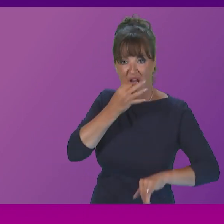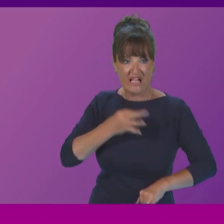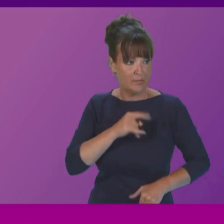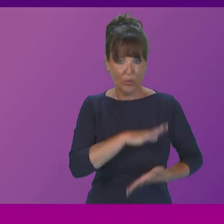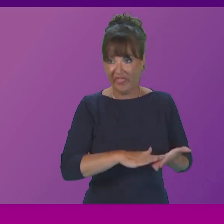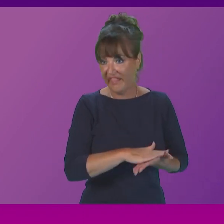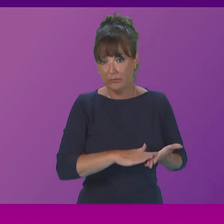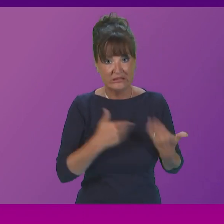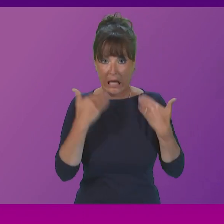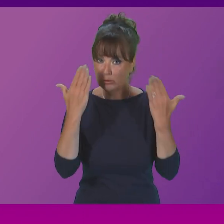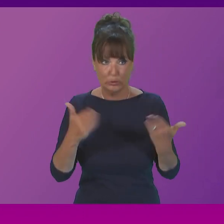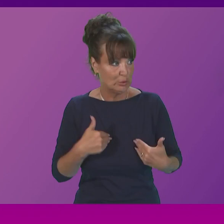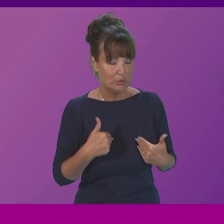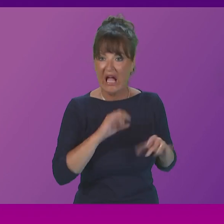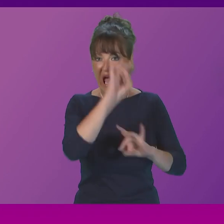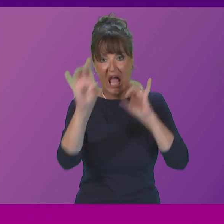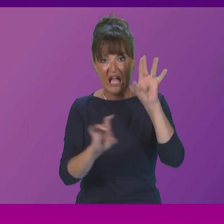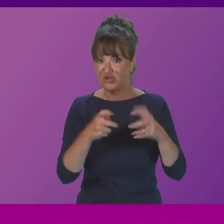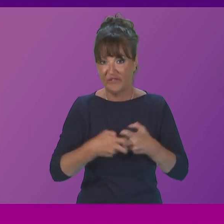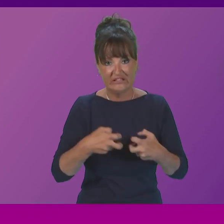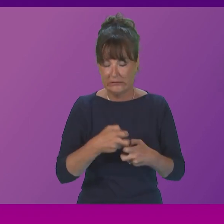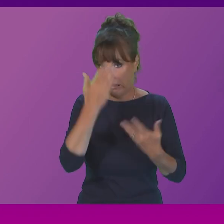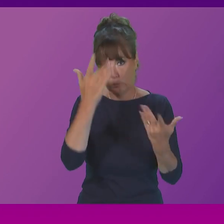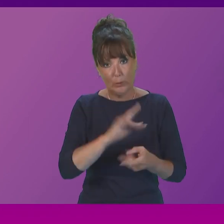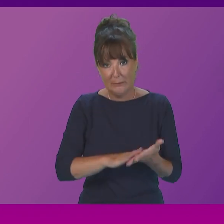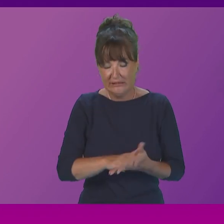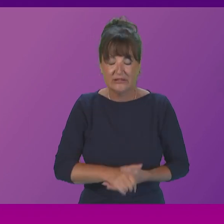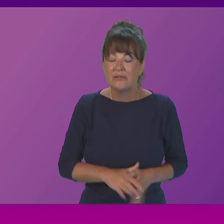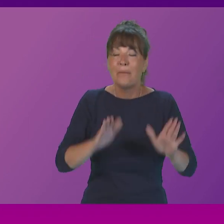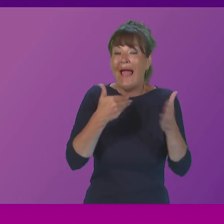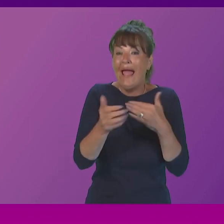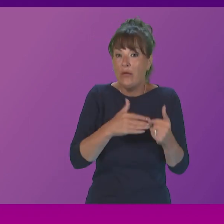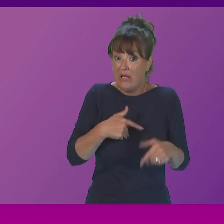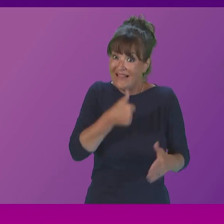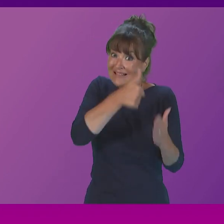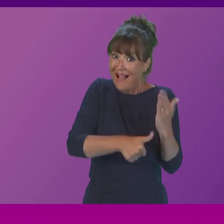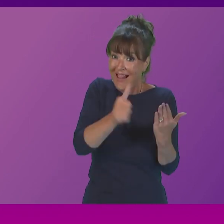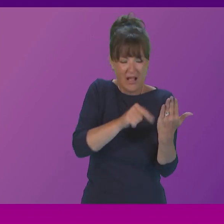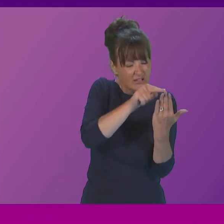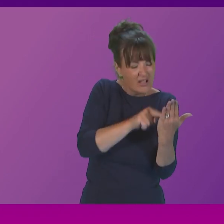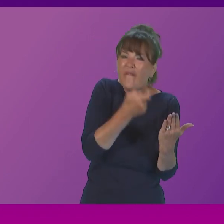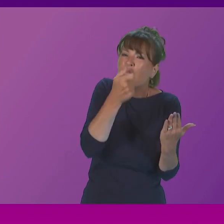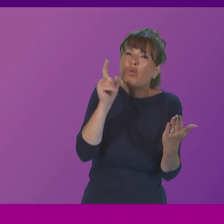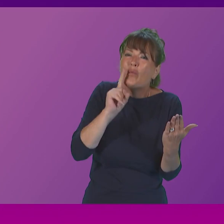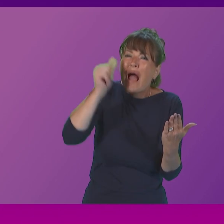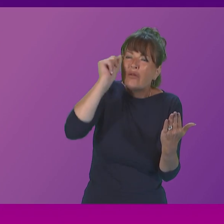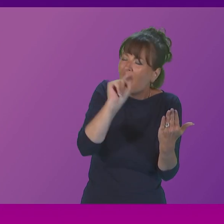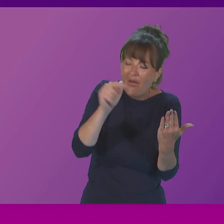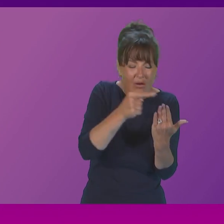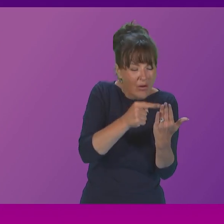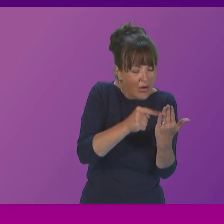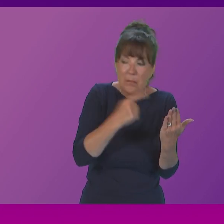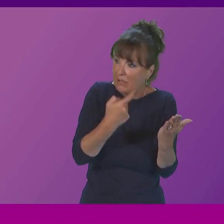have no idea. But it went from being a few women that I know and I've engaged with